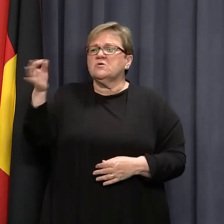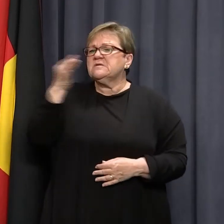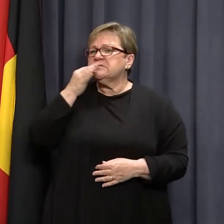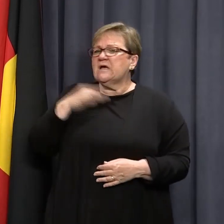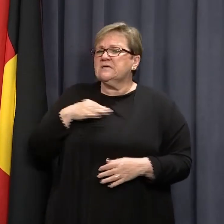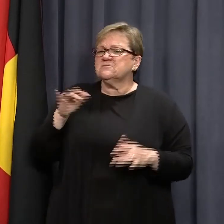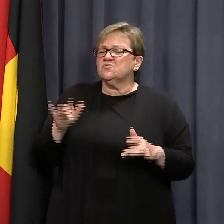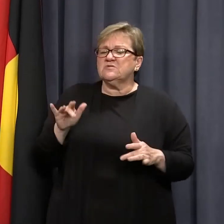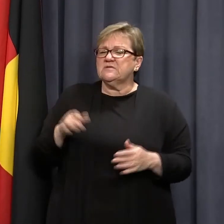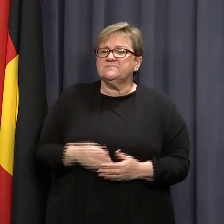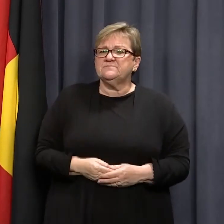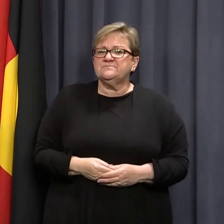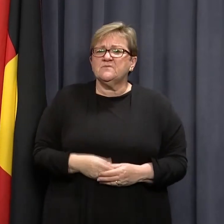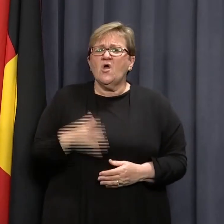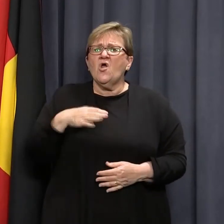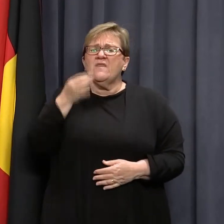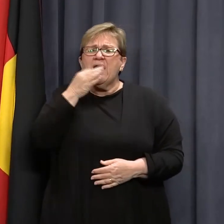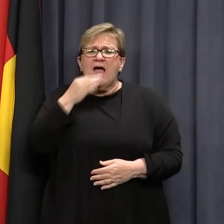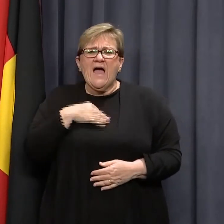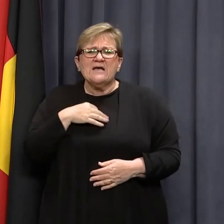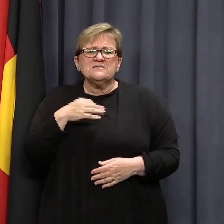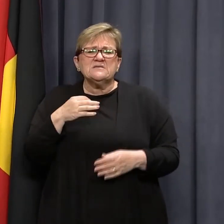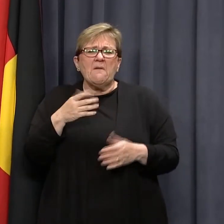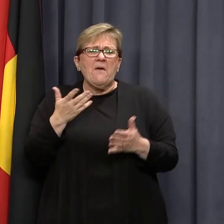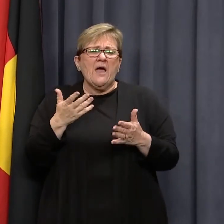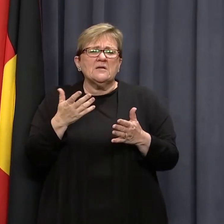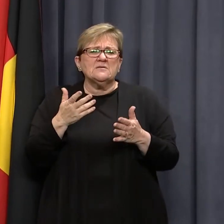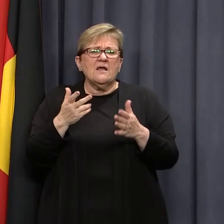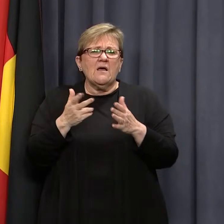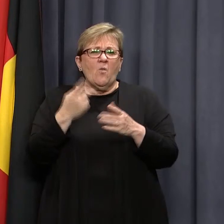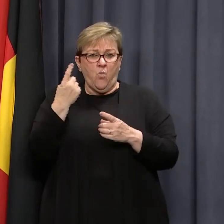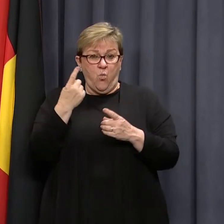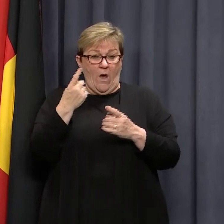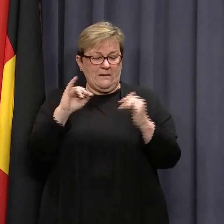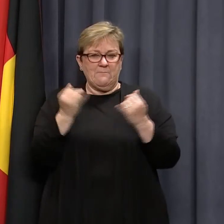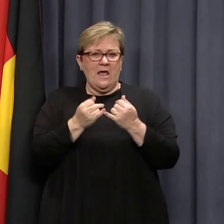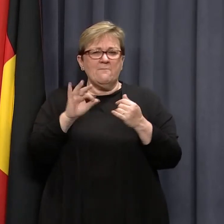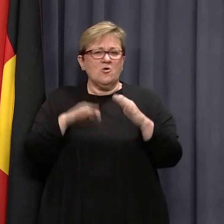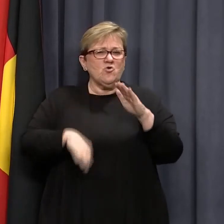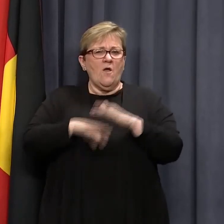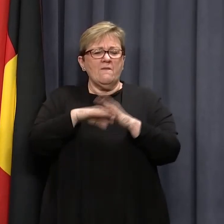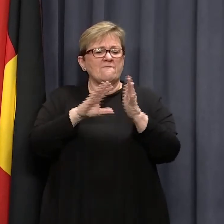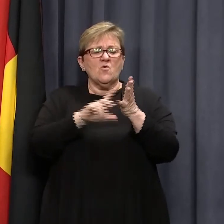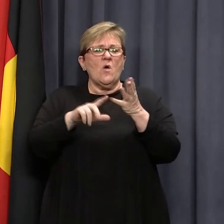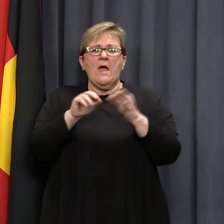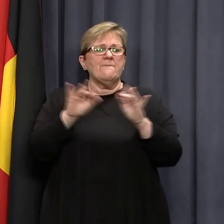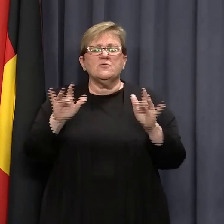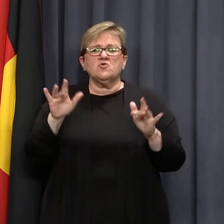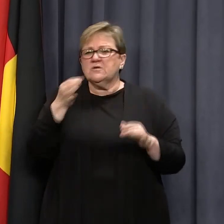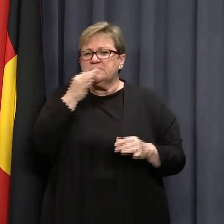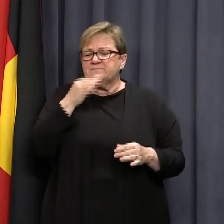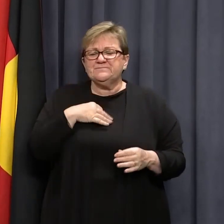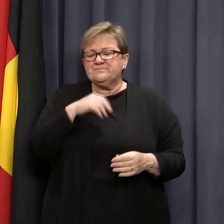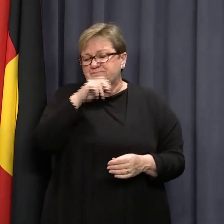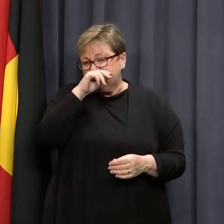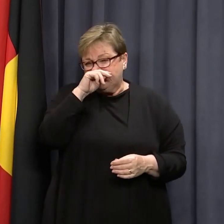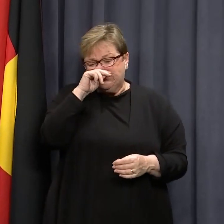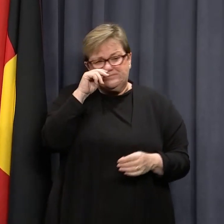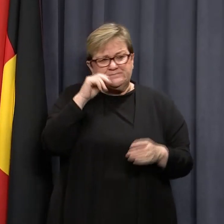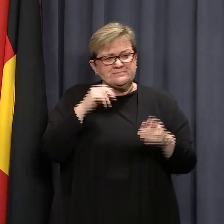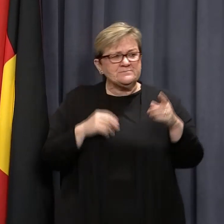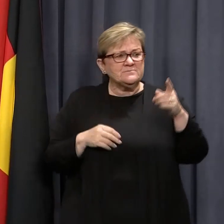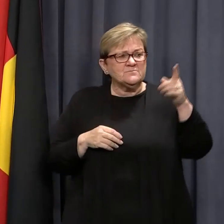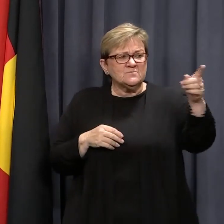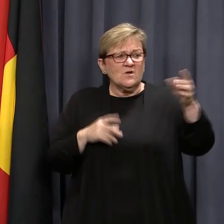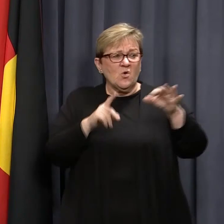it. We've been approached about single matches, coming up, but not about a hub at the moment. Is it something